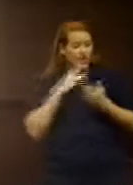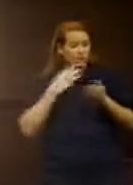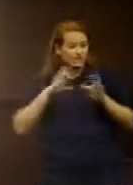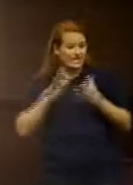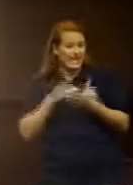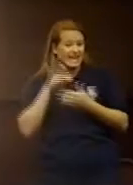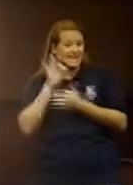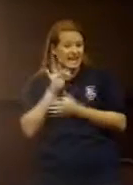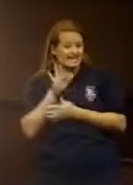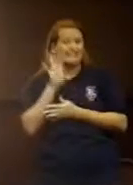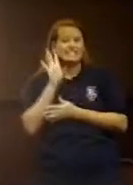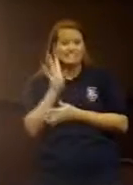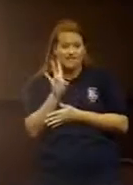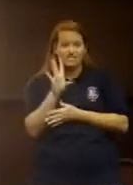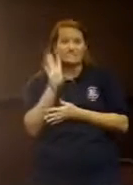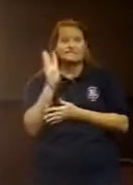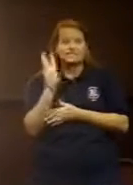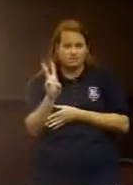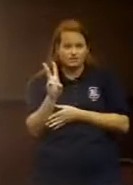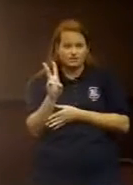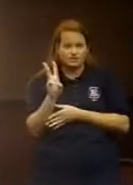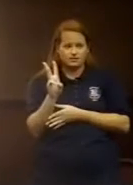in 1976